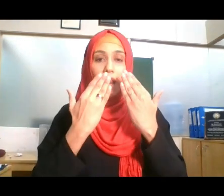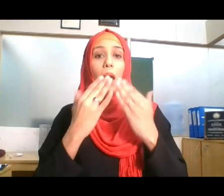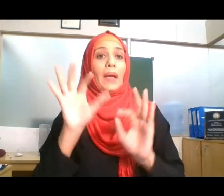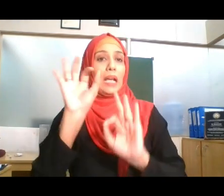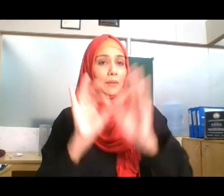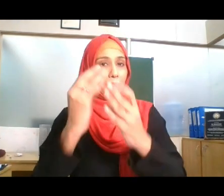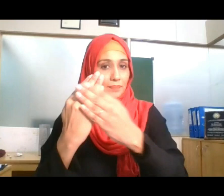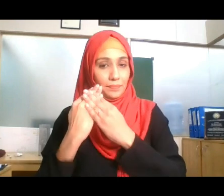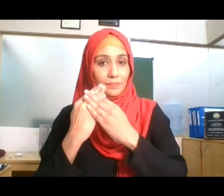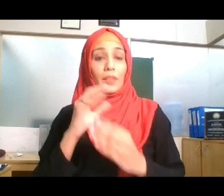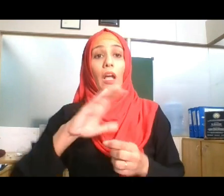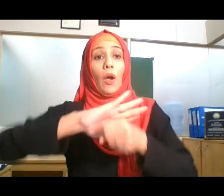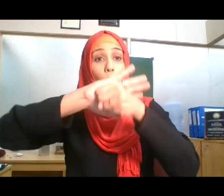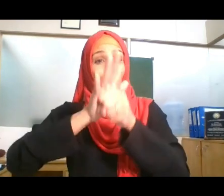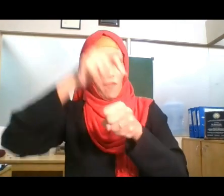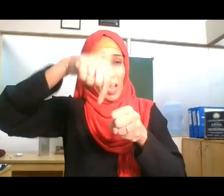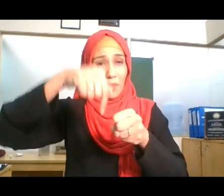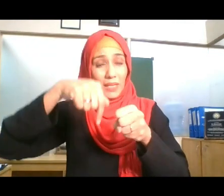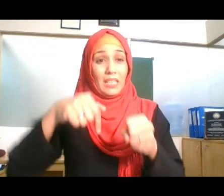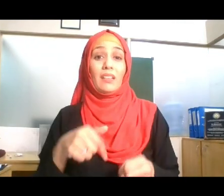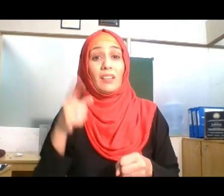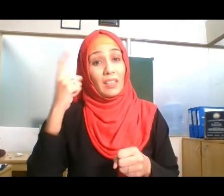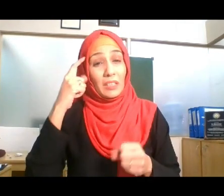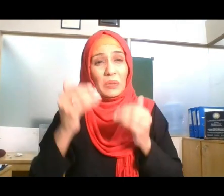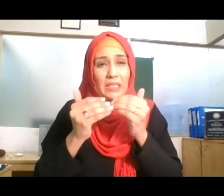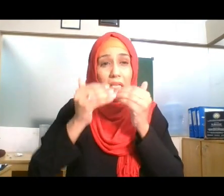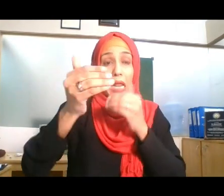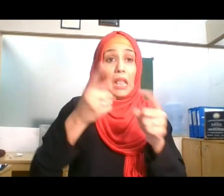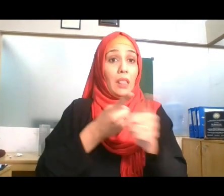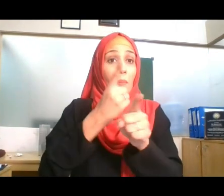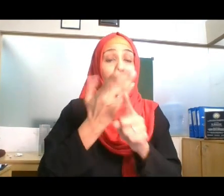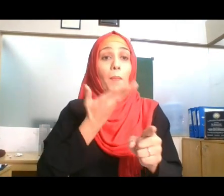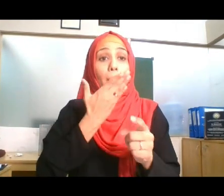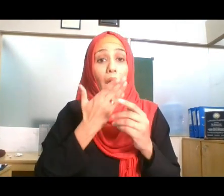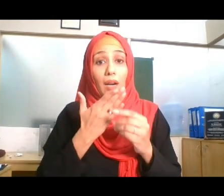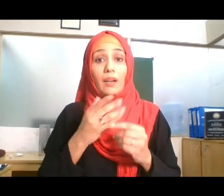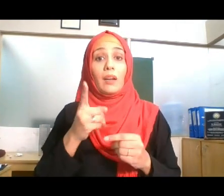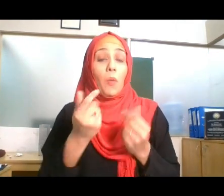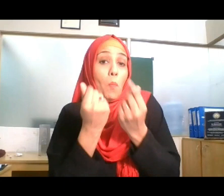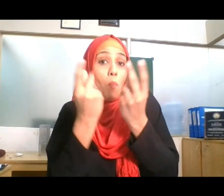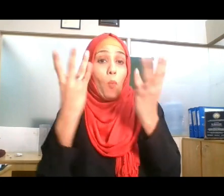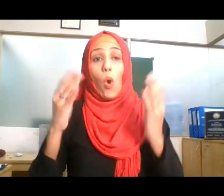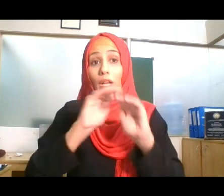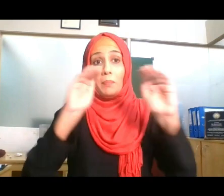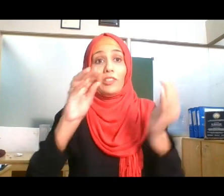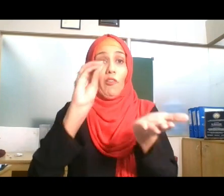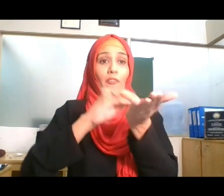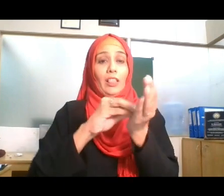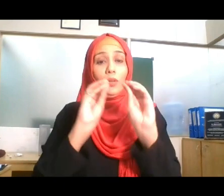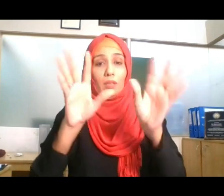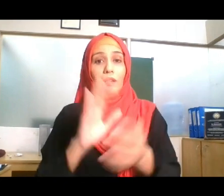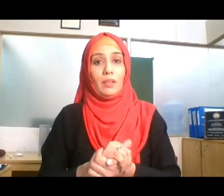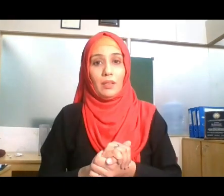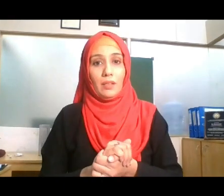prevailing COVID-19 situation, online distance learning is a new reality for many students. Ensuring that